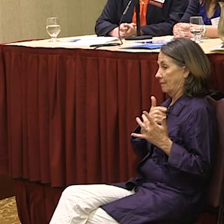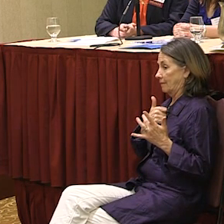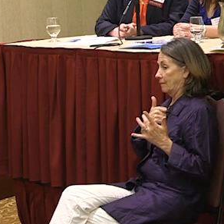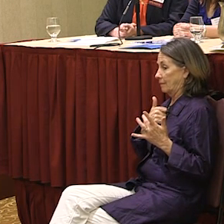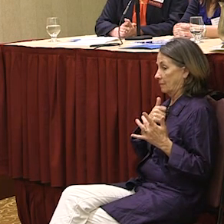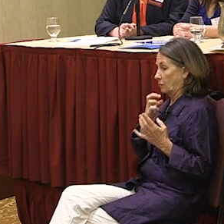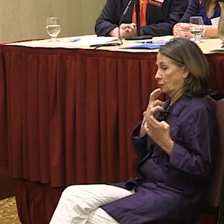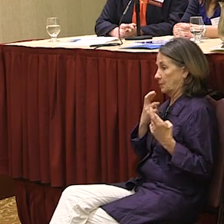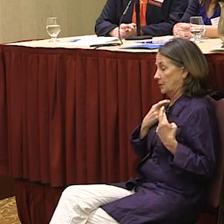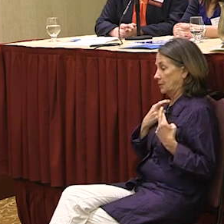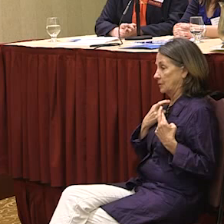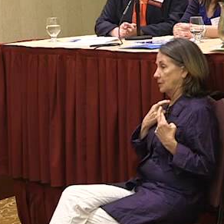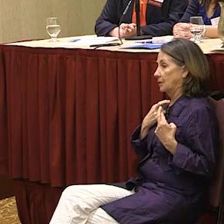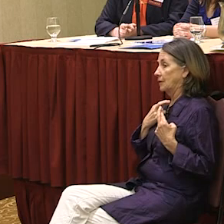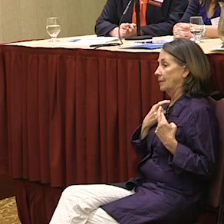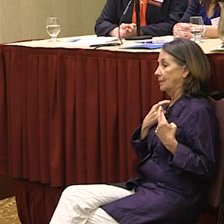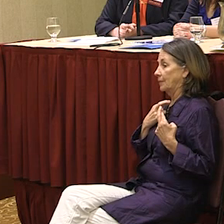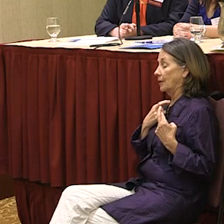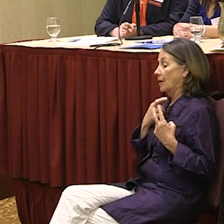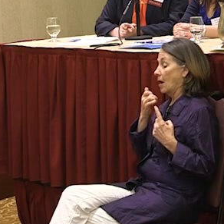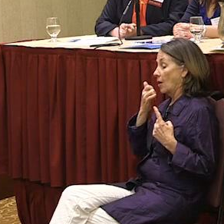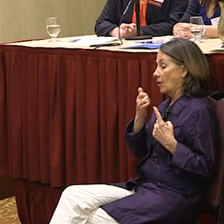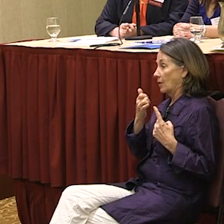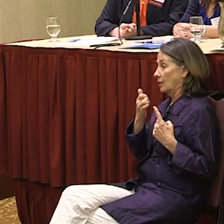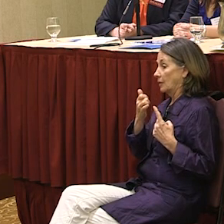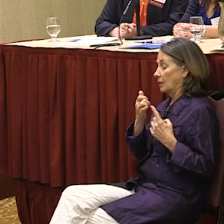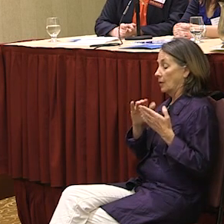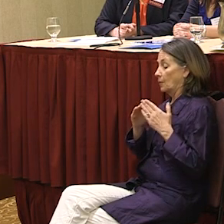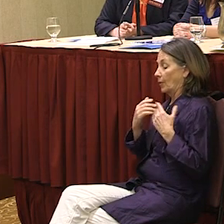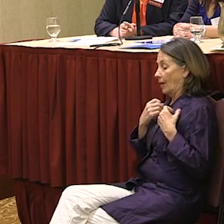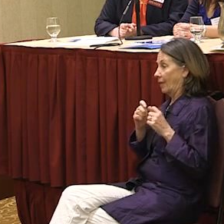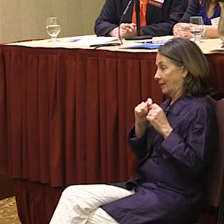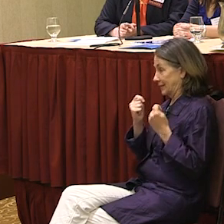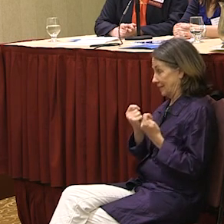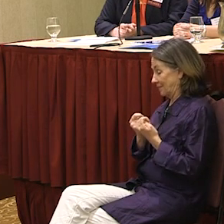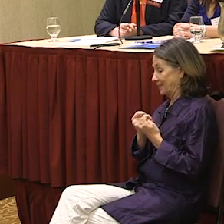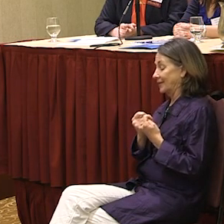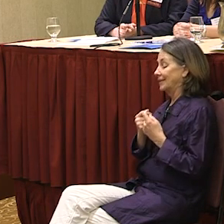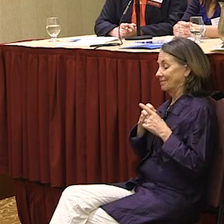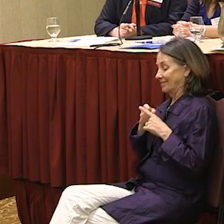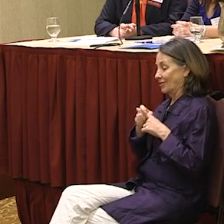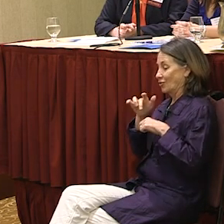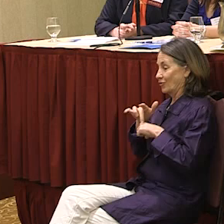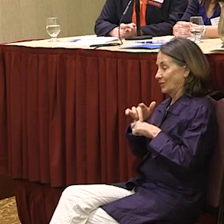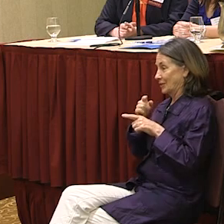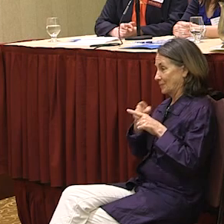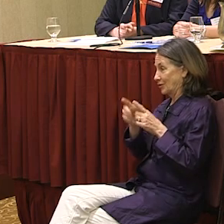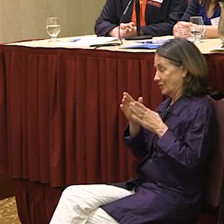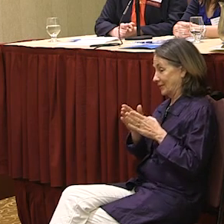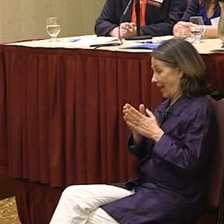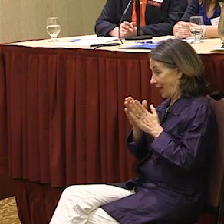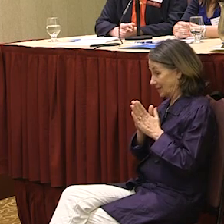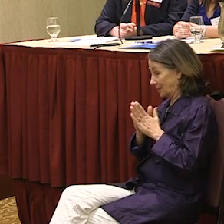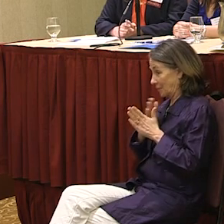no response. So I called the community health team, spoke to the resource specialist, and asked